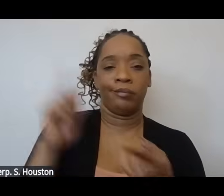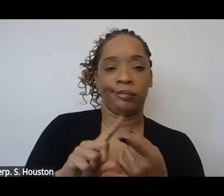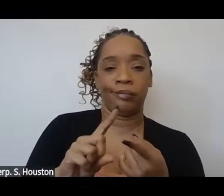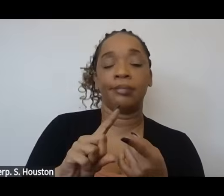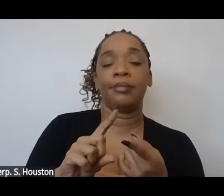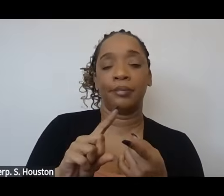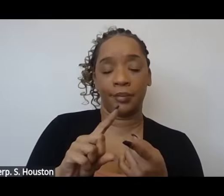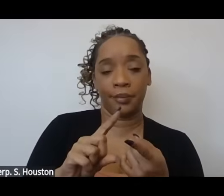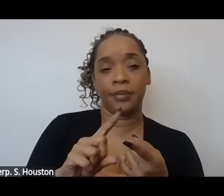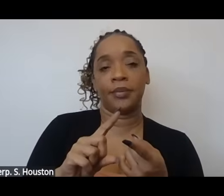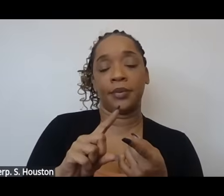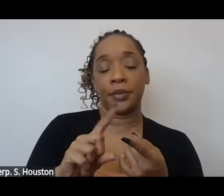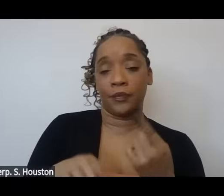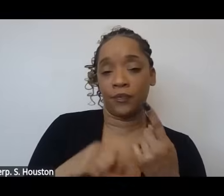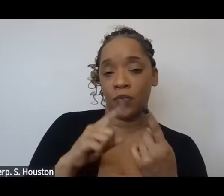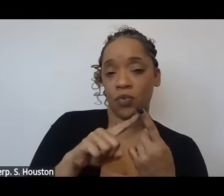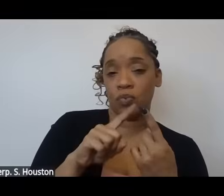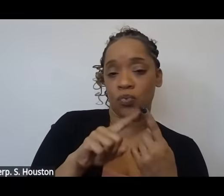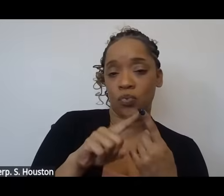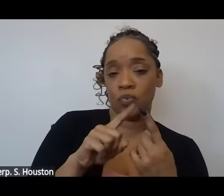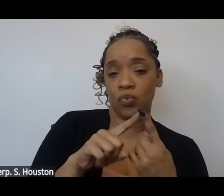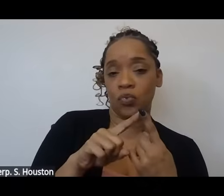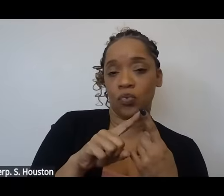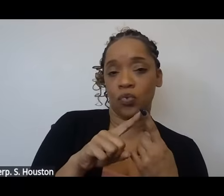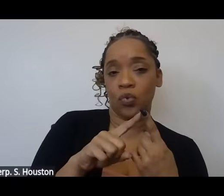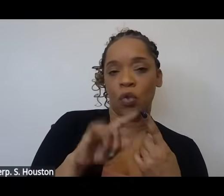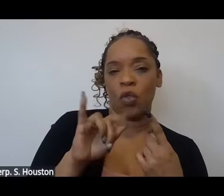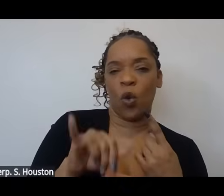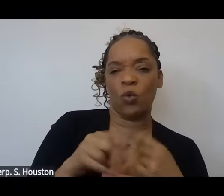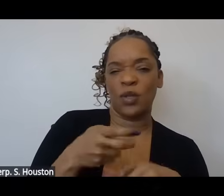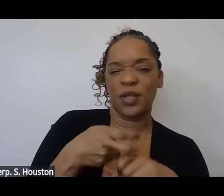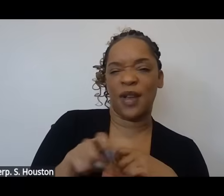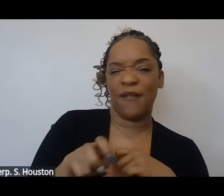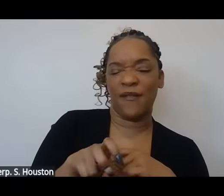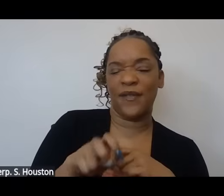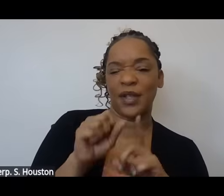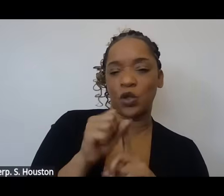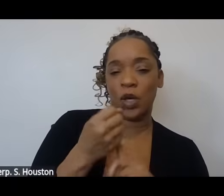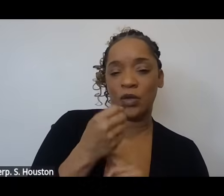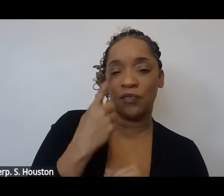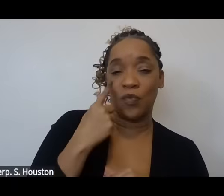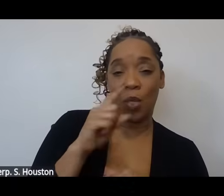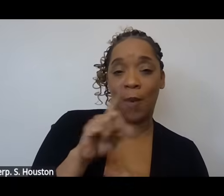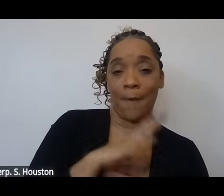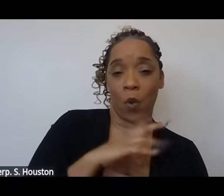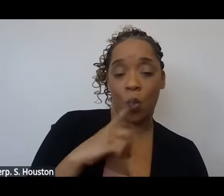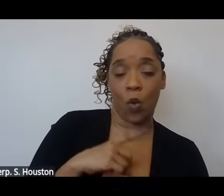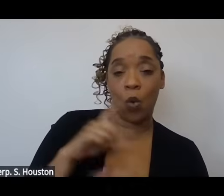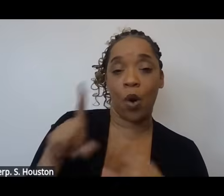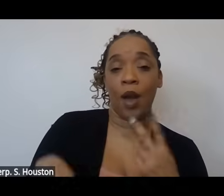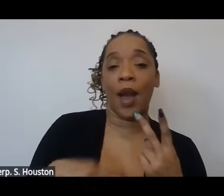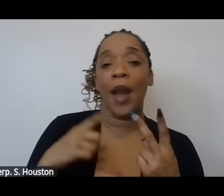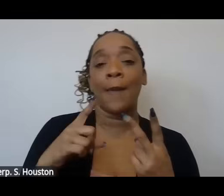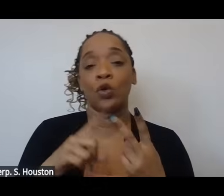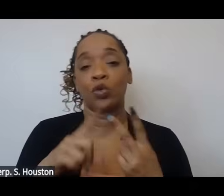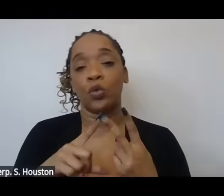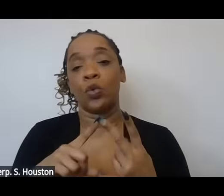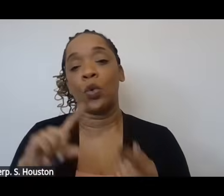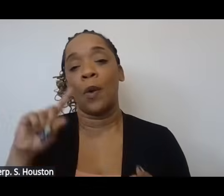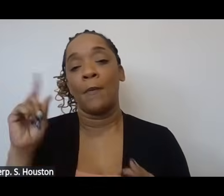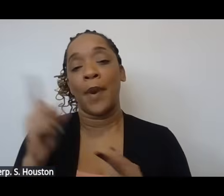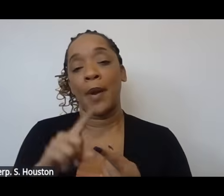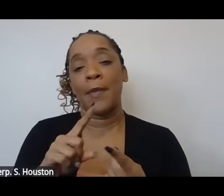minimizing, number one, those really tough cases for the board. And number two, hopefully minimizing the situations where that